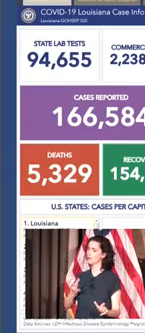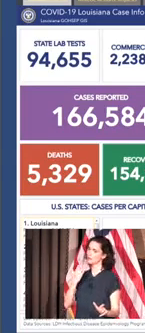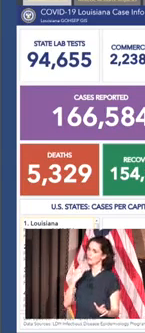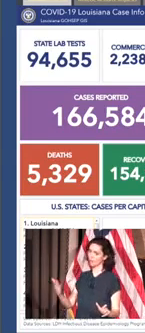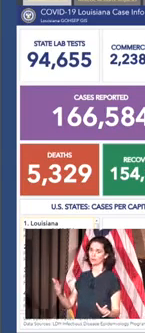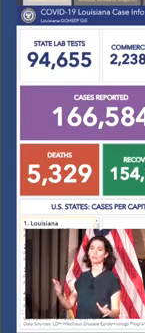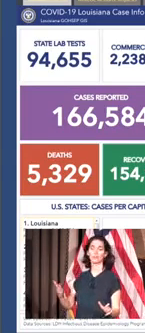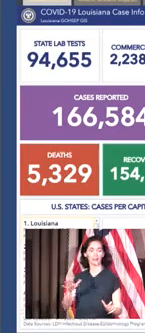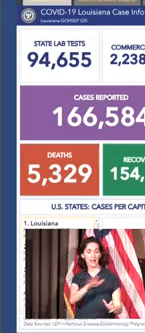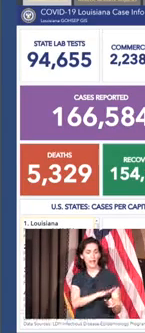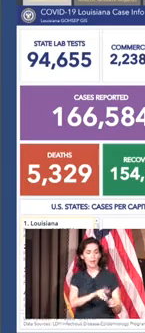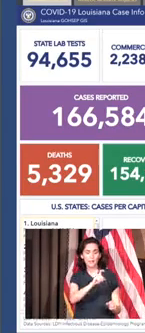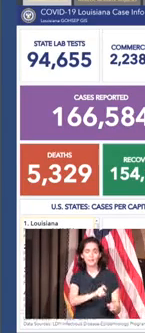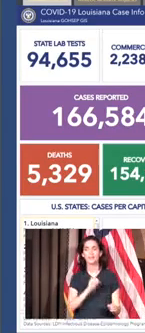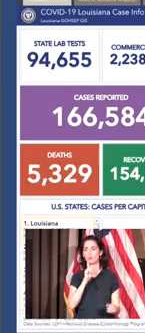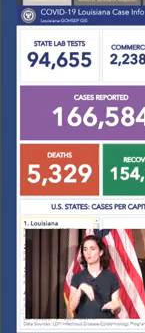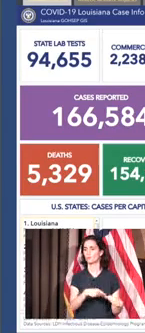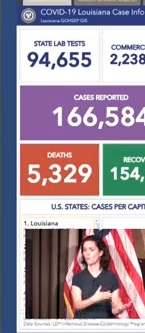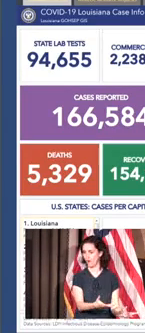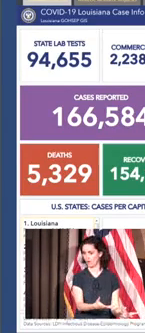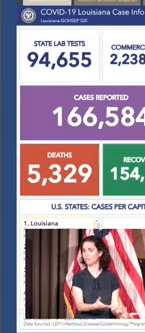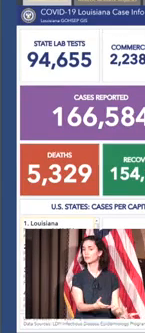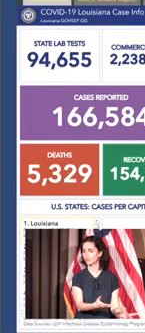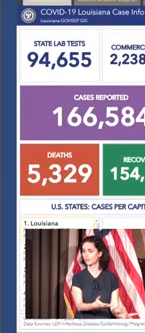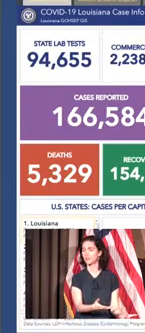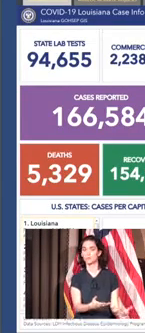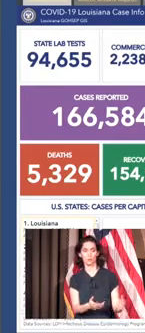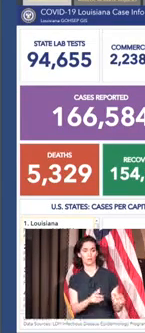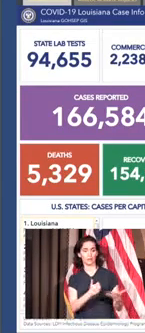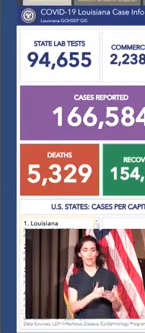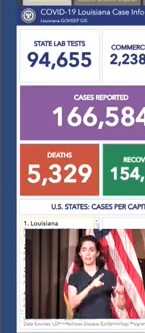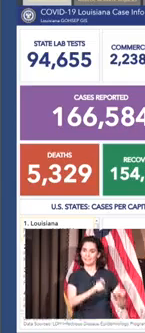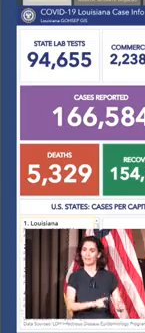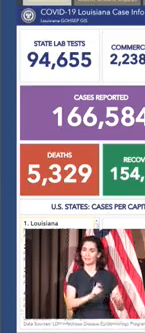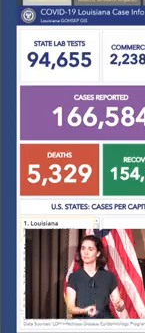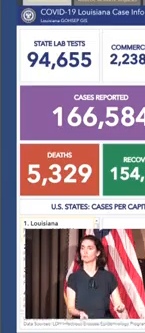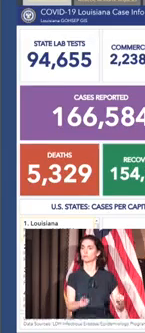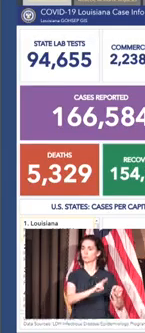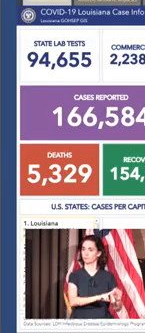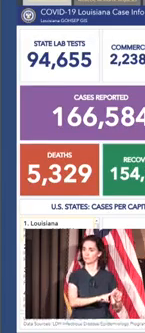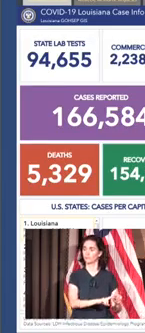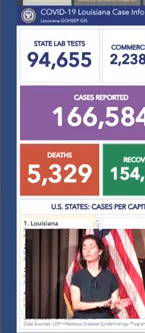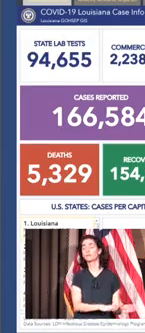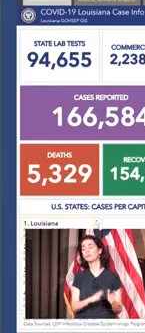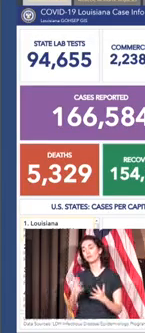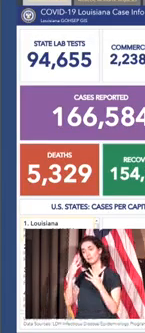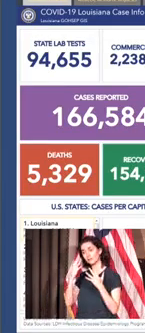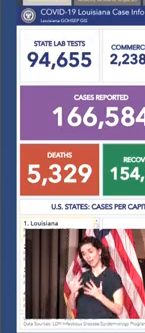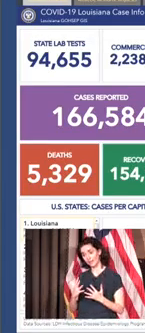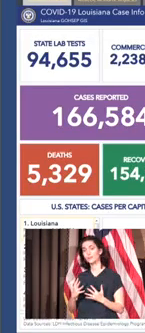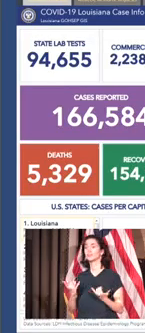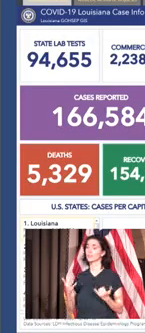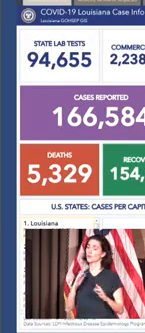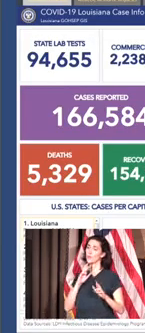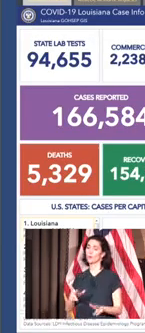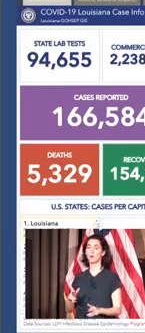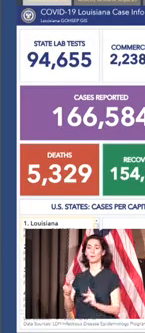areas of need with respect to increasing the testing. Sadly, we're also reporting 8 new deaths